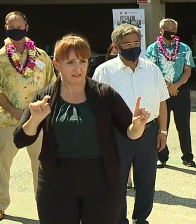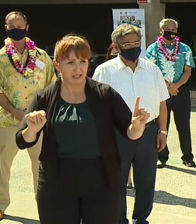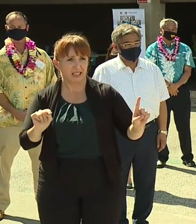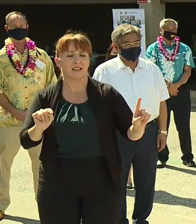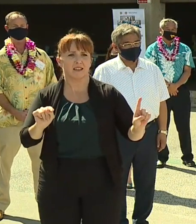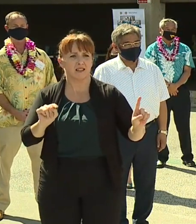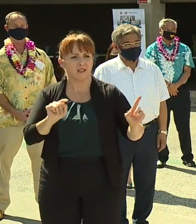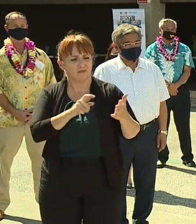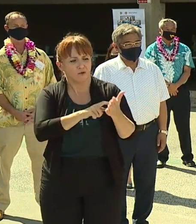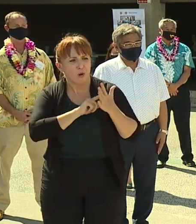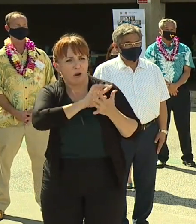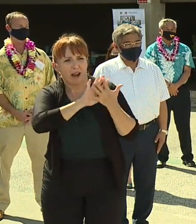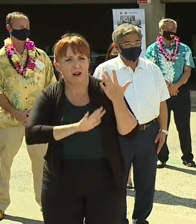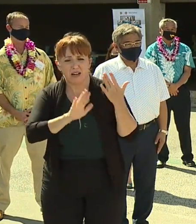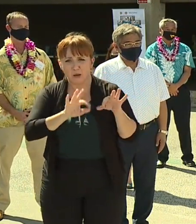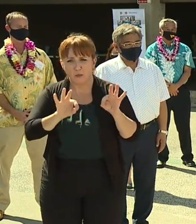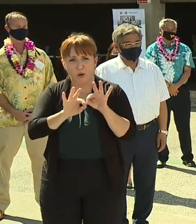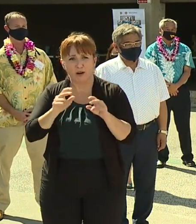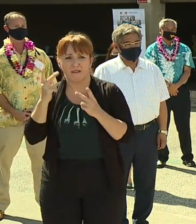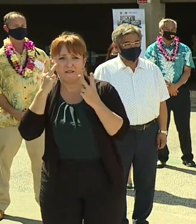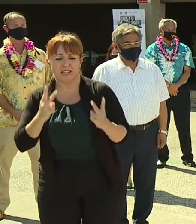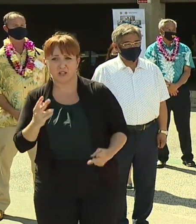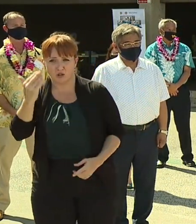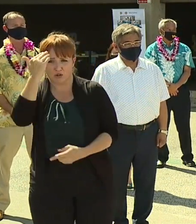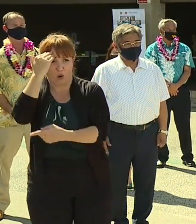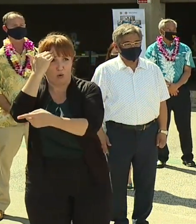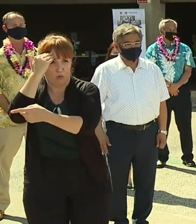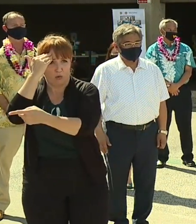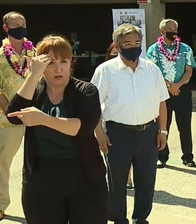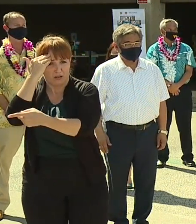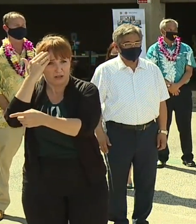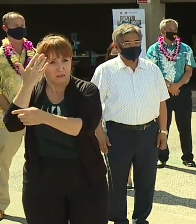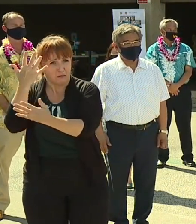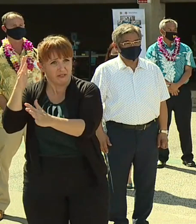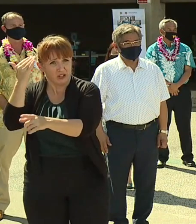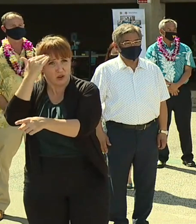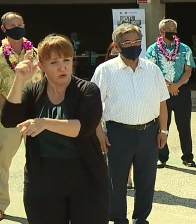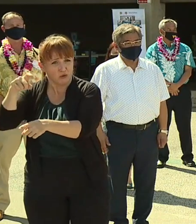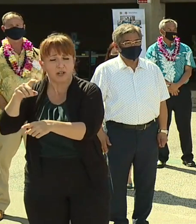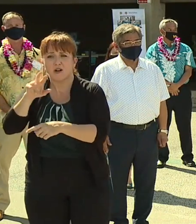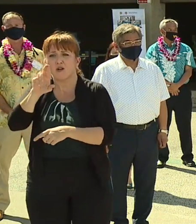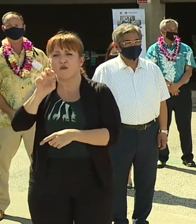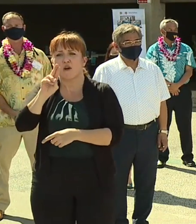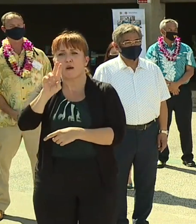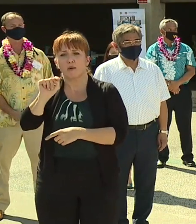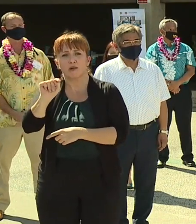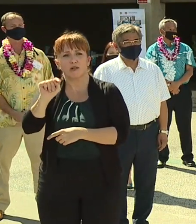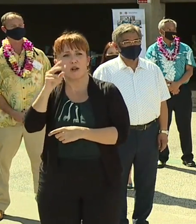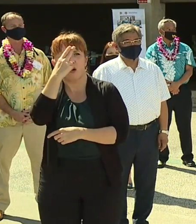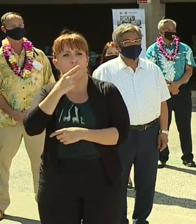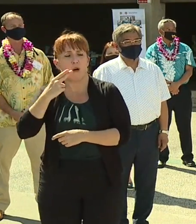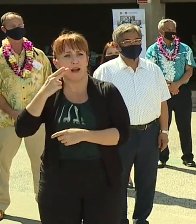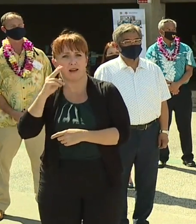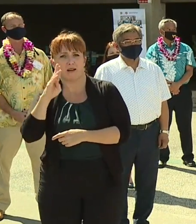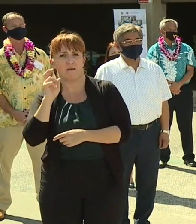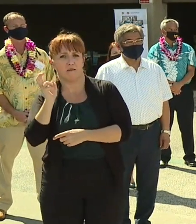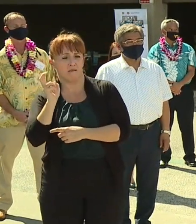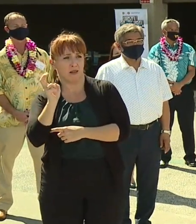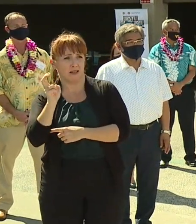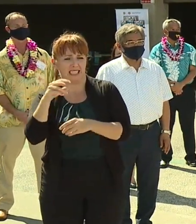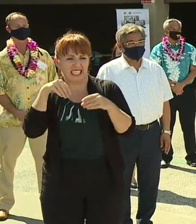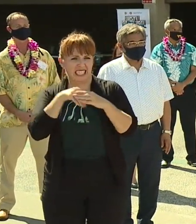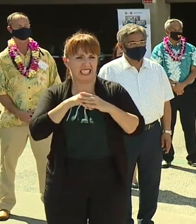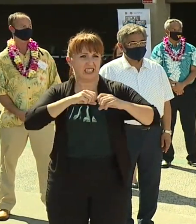so they've allowed us to hire Roberts Hawaii folks. Roberts is out here working at the airport inside the